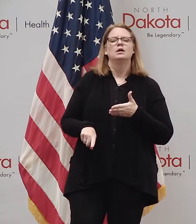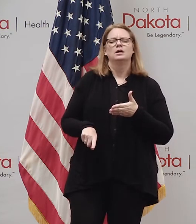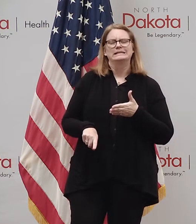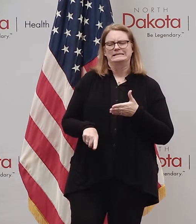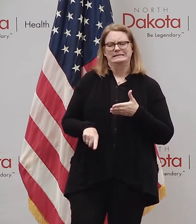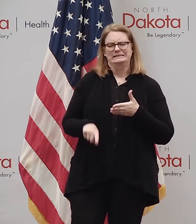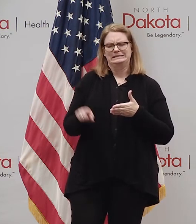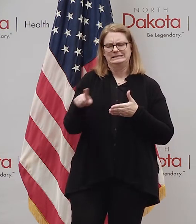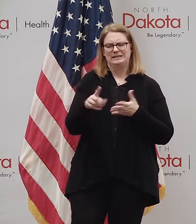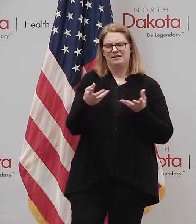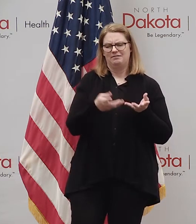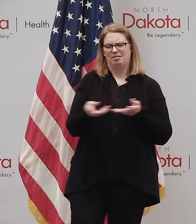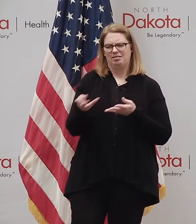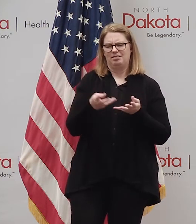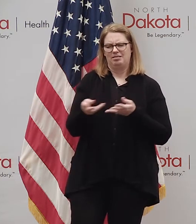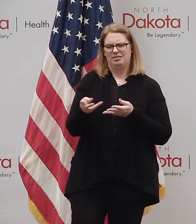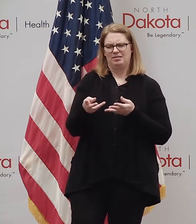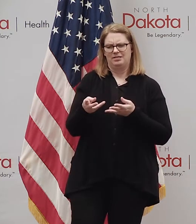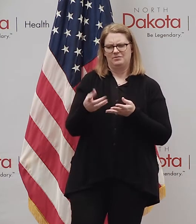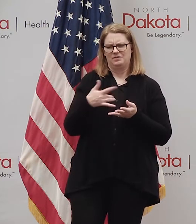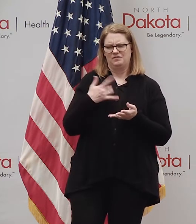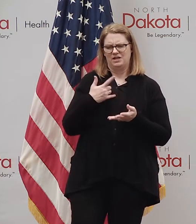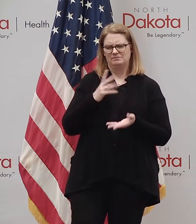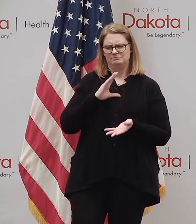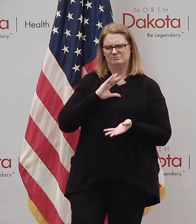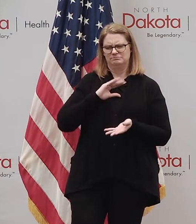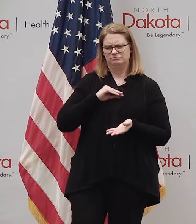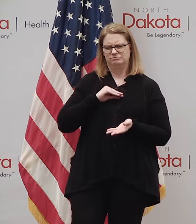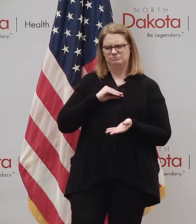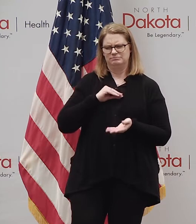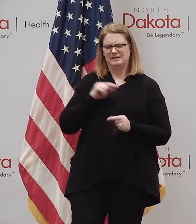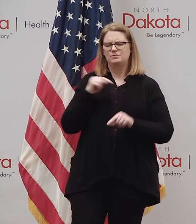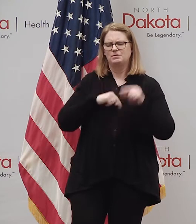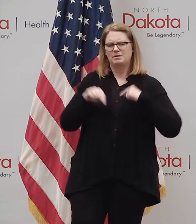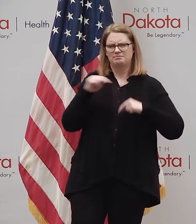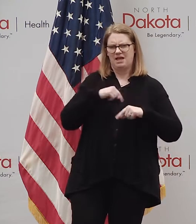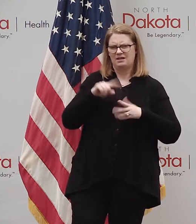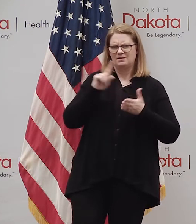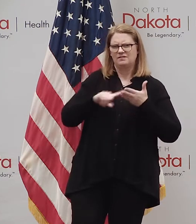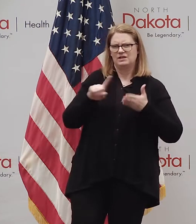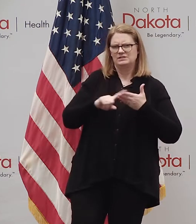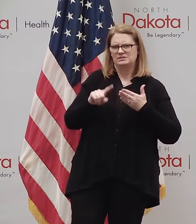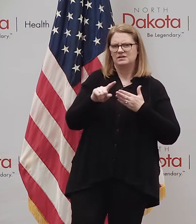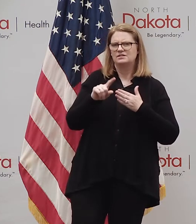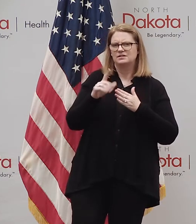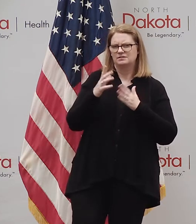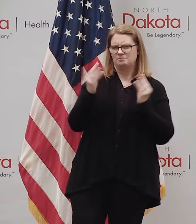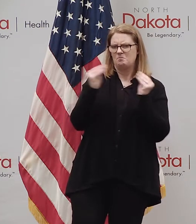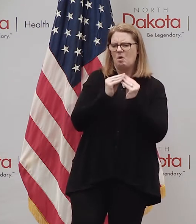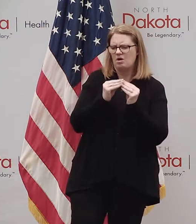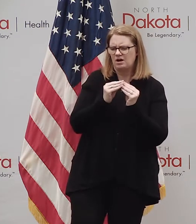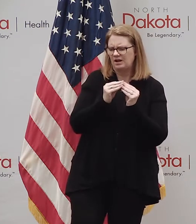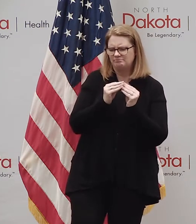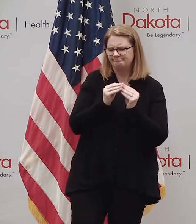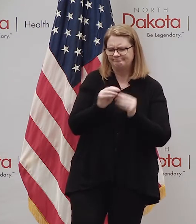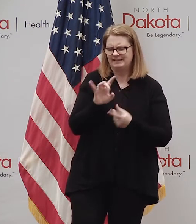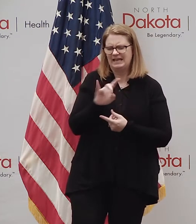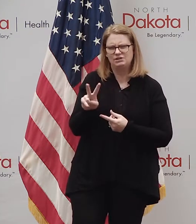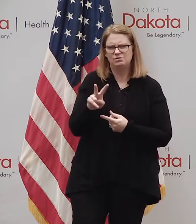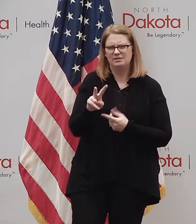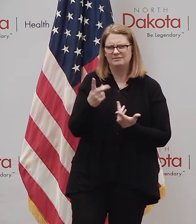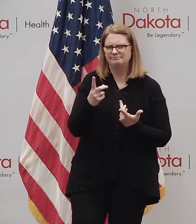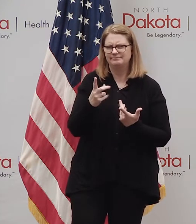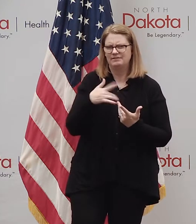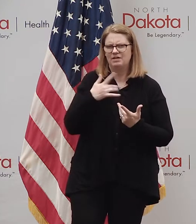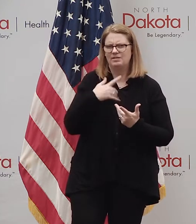in the runs that actually worked well. And those are the ones that we went back and investigated further, and those are the 82 that turned to be inconclusive.